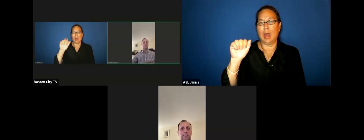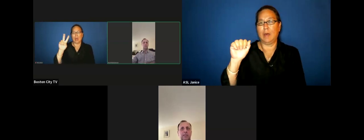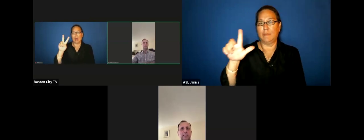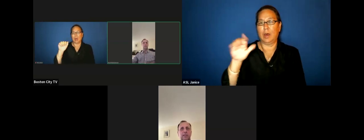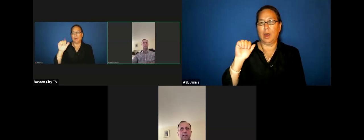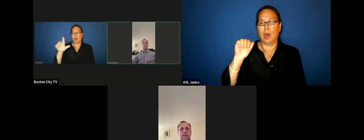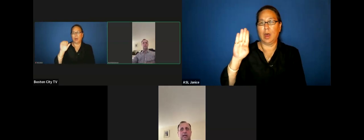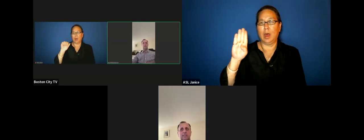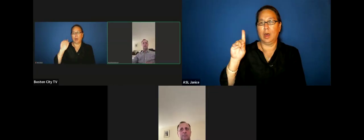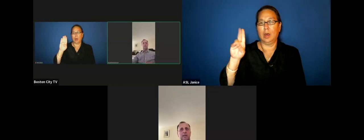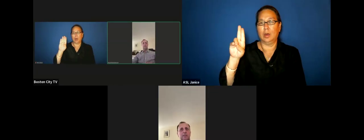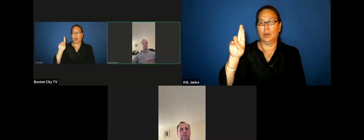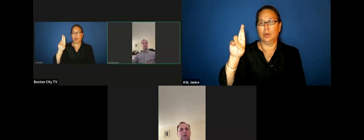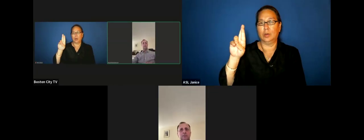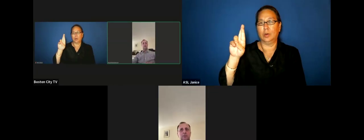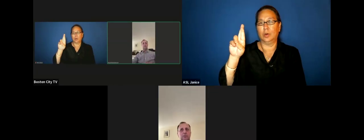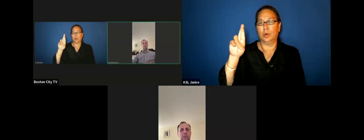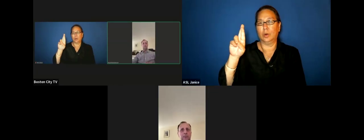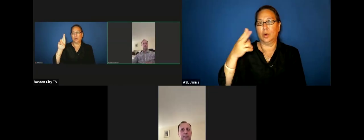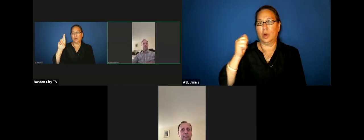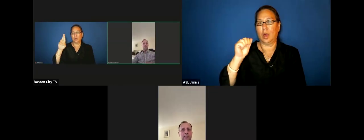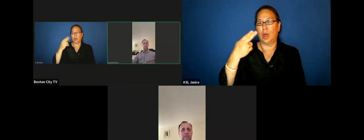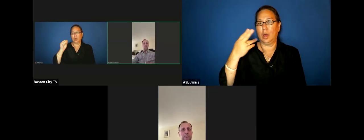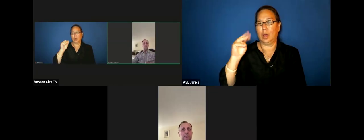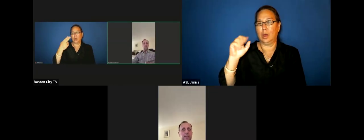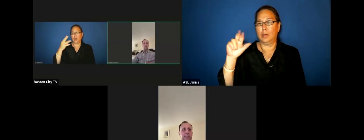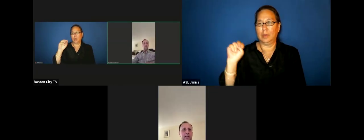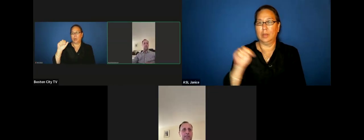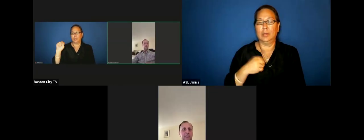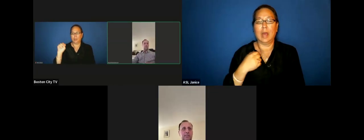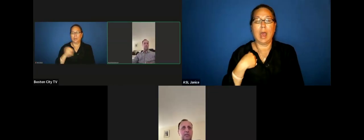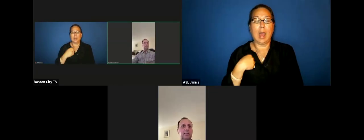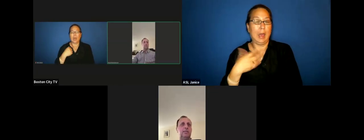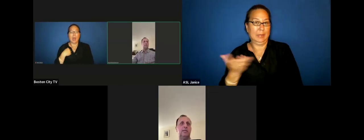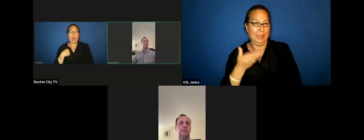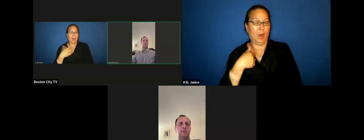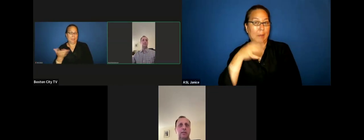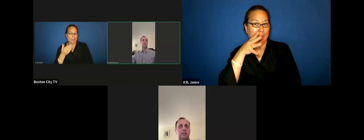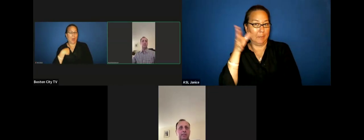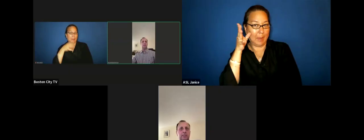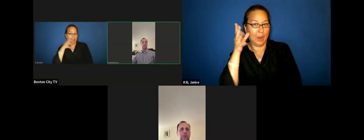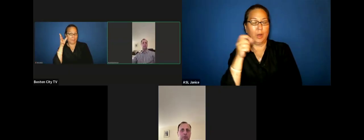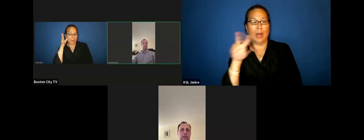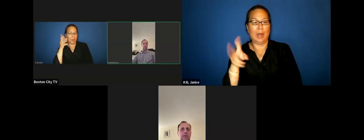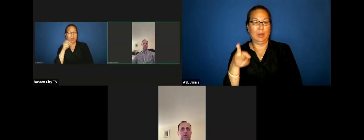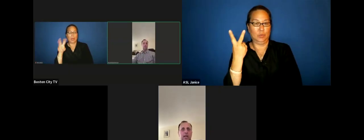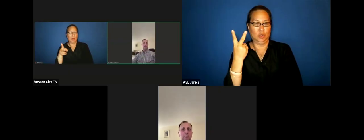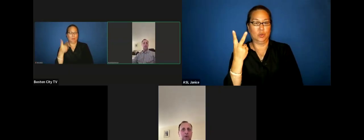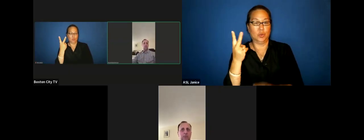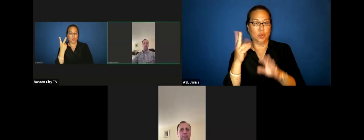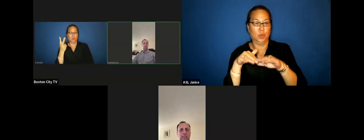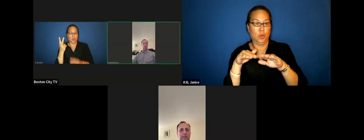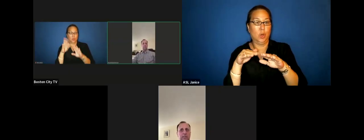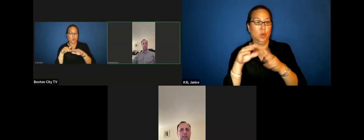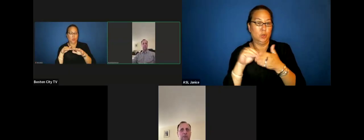here today as a parent of two students in the 4th grade and 6th grade in Denver Elementary School. I